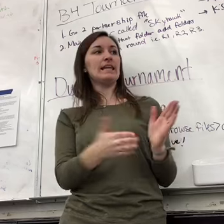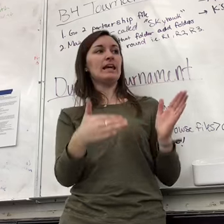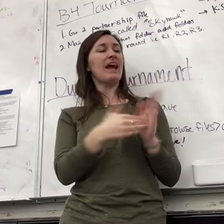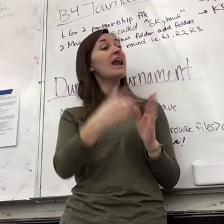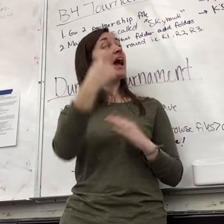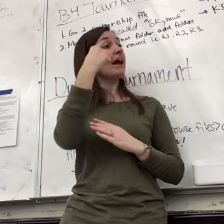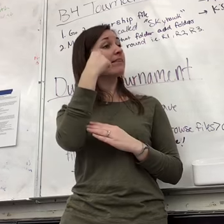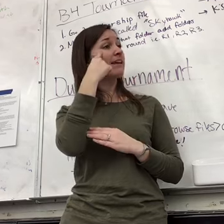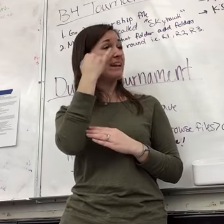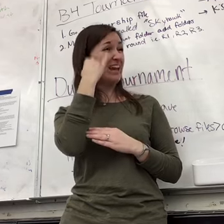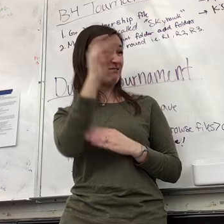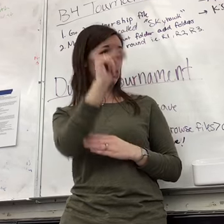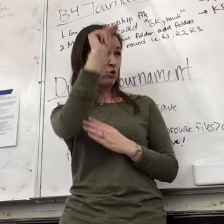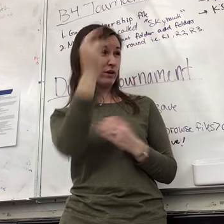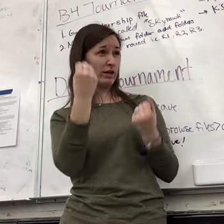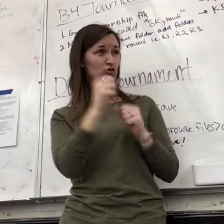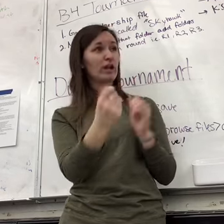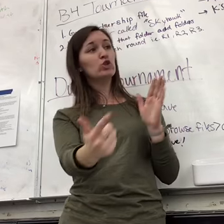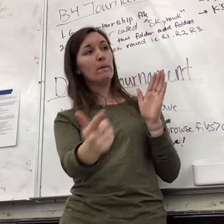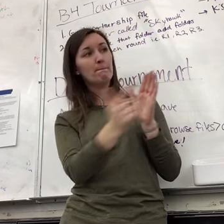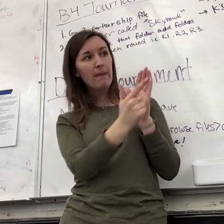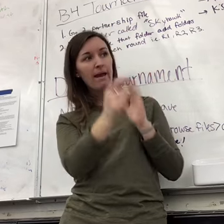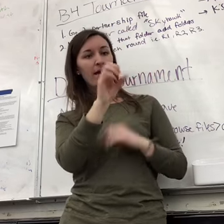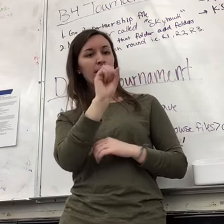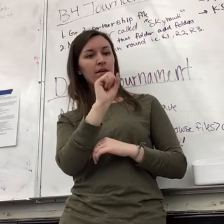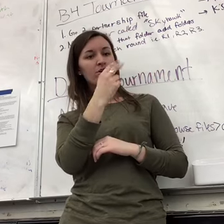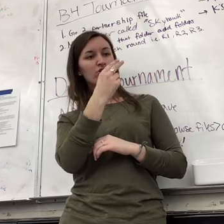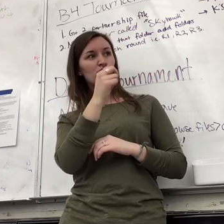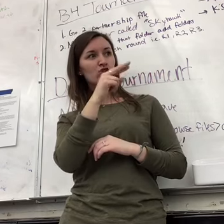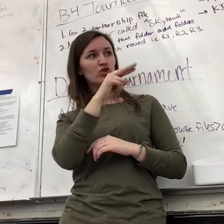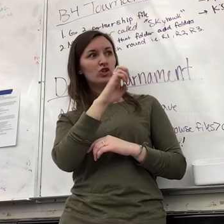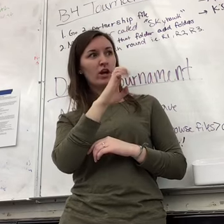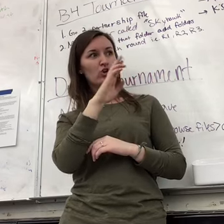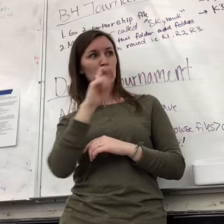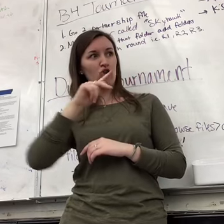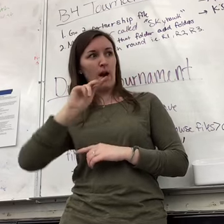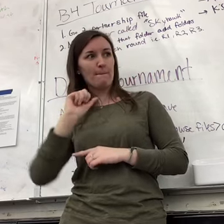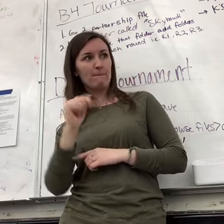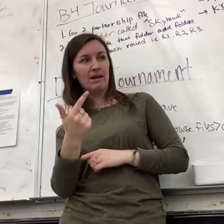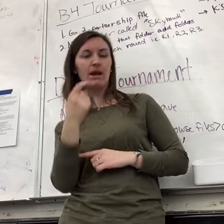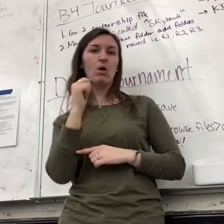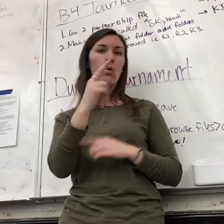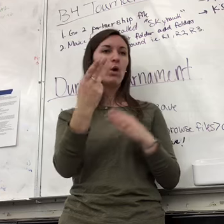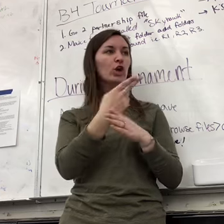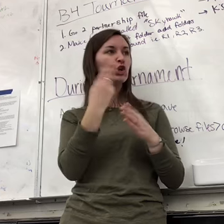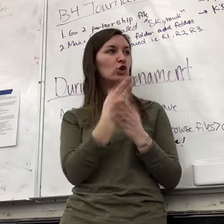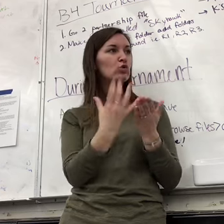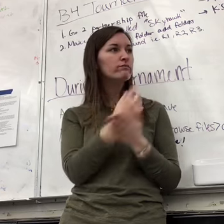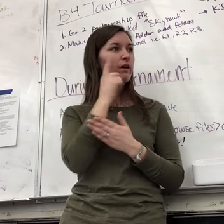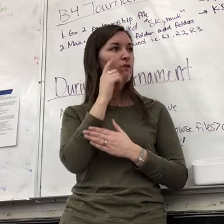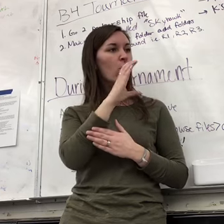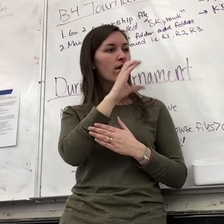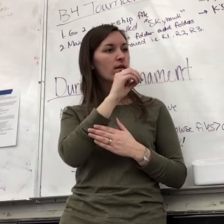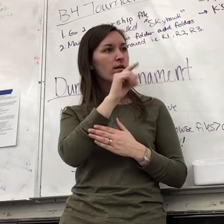banned and the economy of the South didn't continue to grow with cotton, I think that you would have had more possible rebellion.